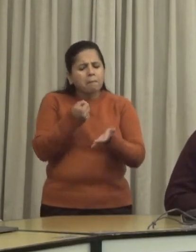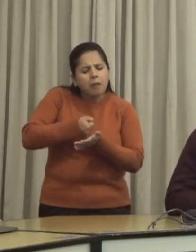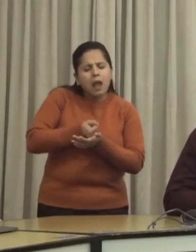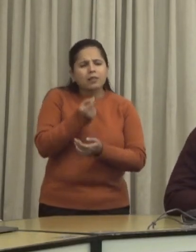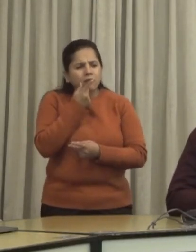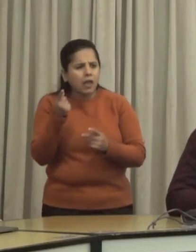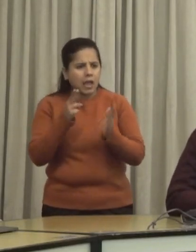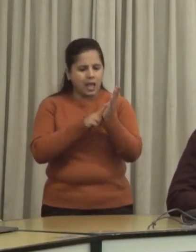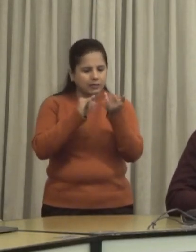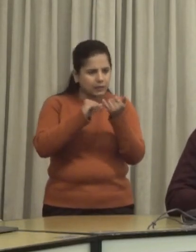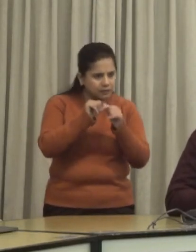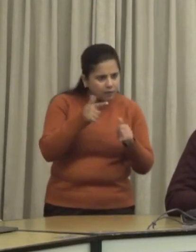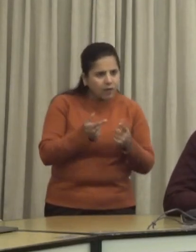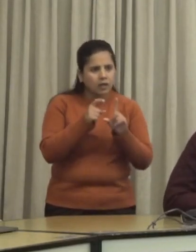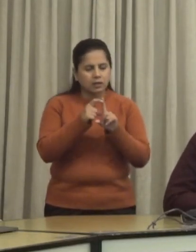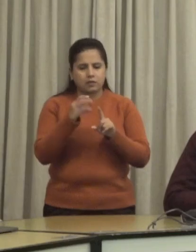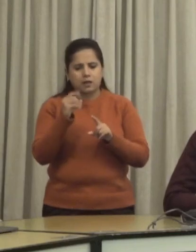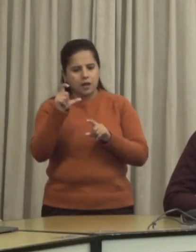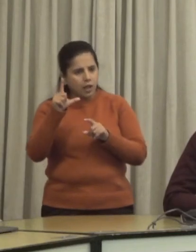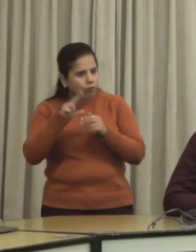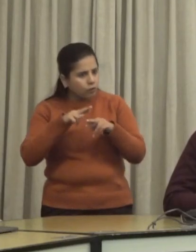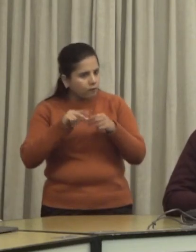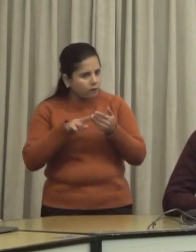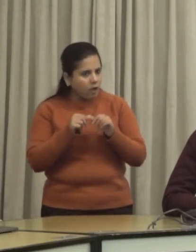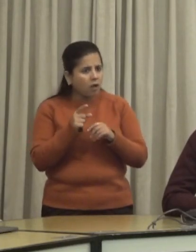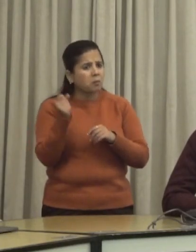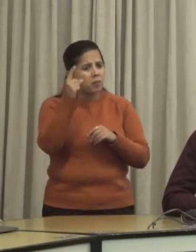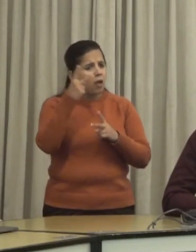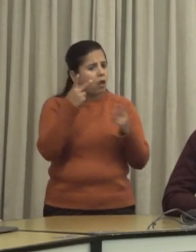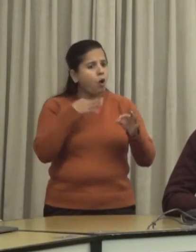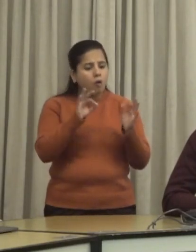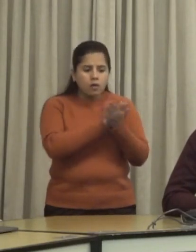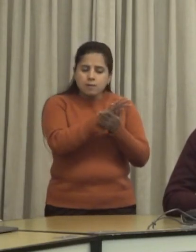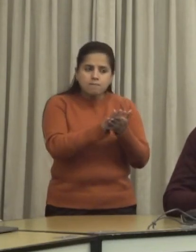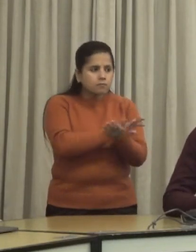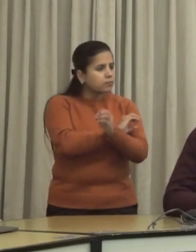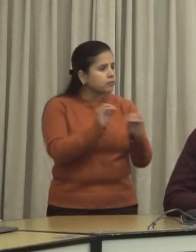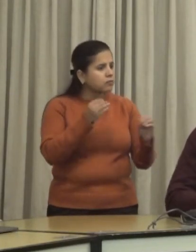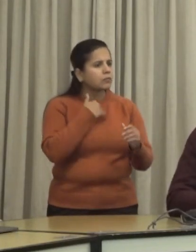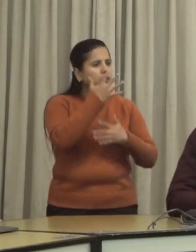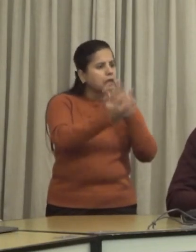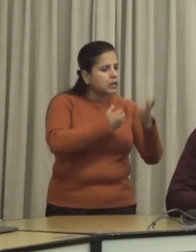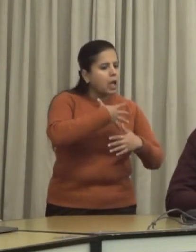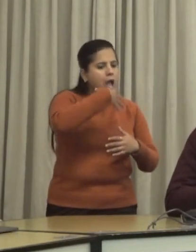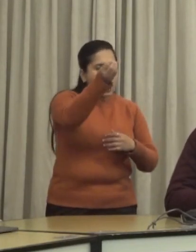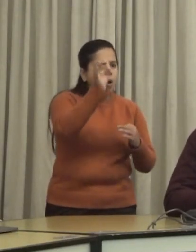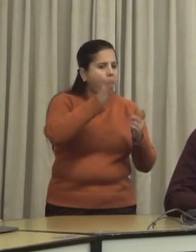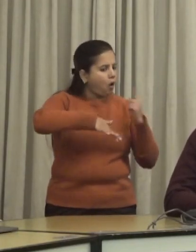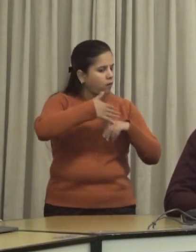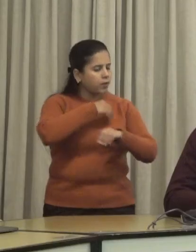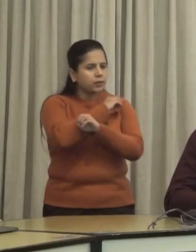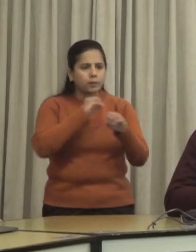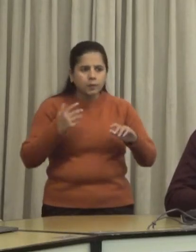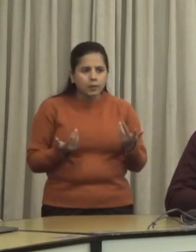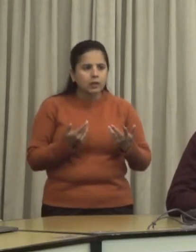things like NSAIDs, like diclofenac. In my health center, it's been out of stock for months. And, I've been buying from outside to give to my patients. Our